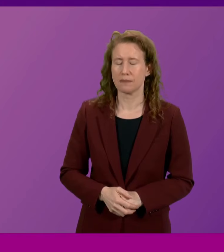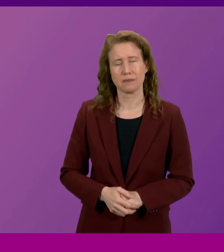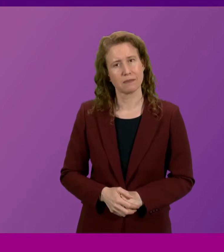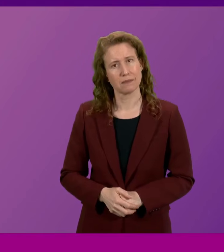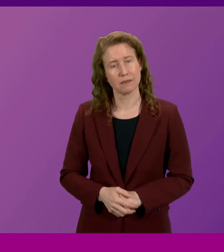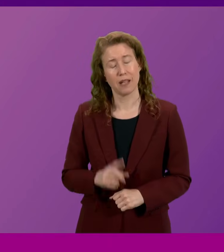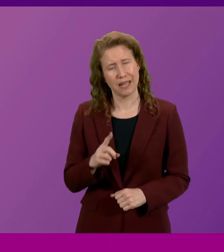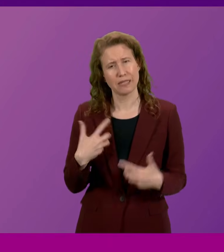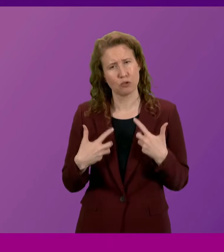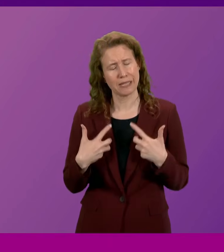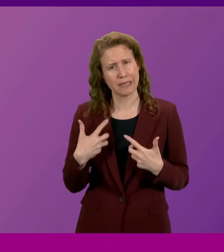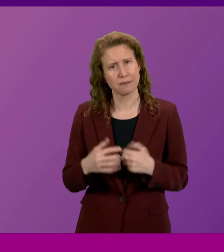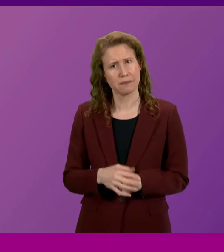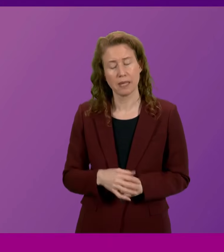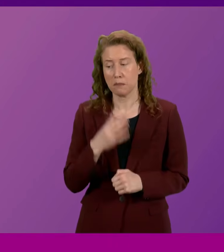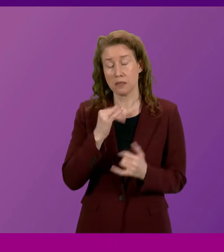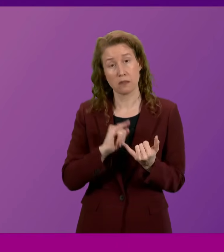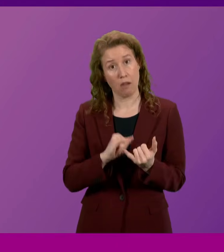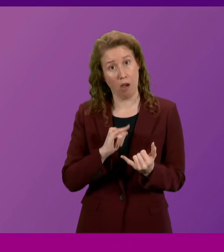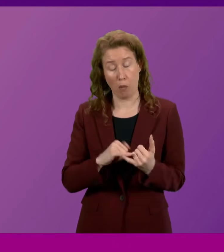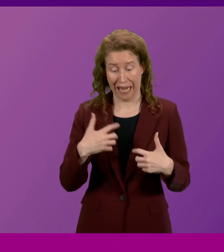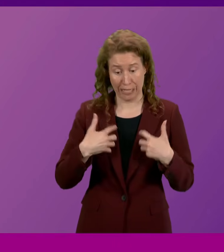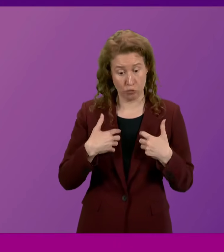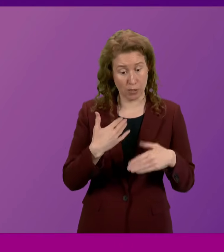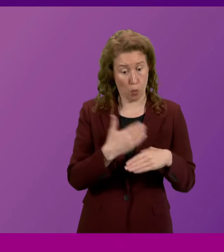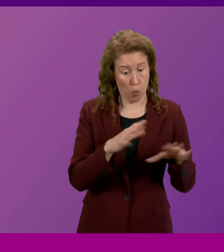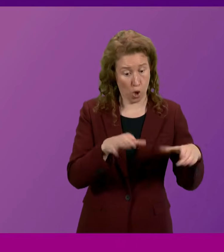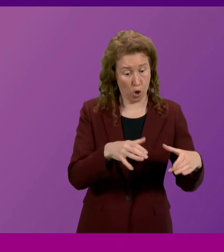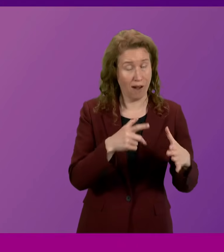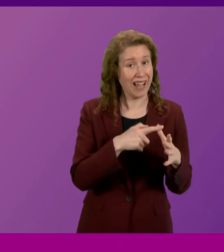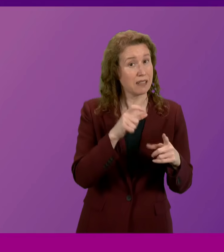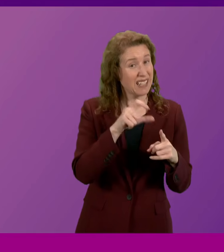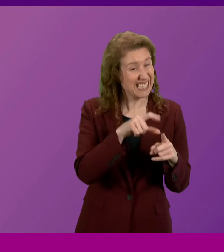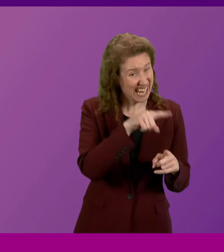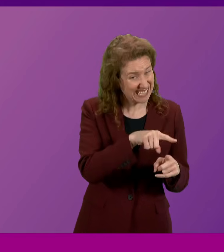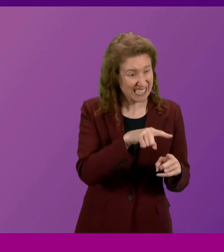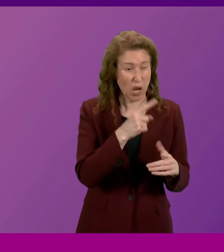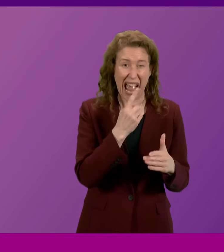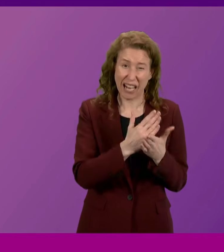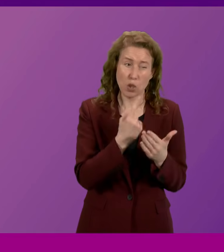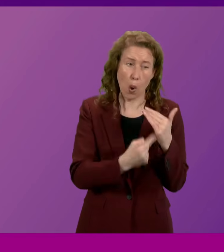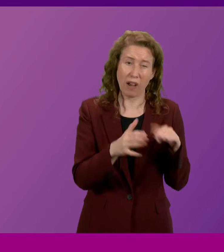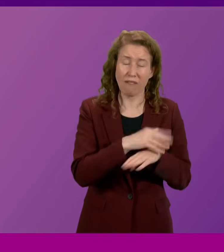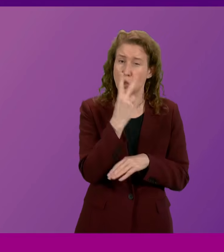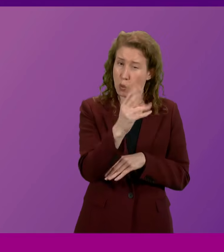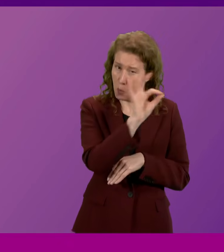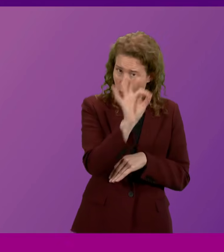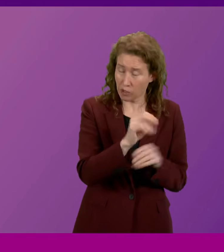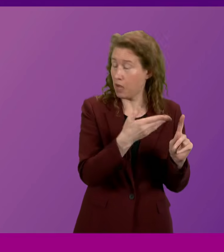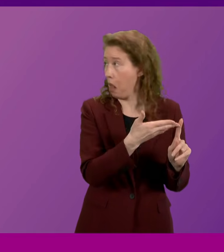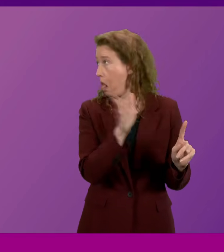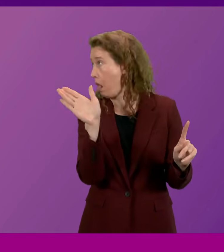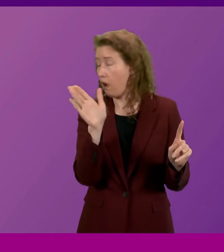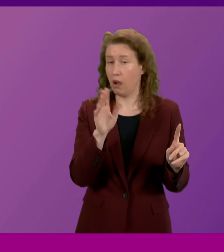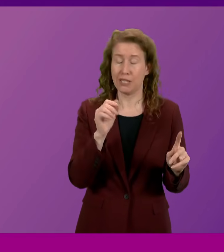Isn't it interesting that Mr Sarwar's interest in the workers of Alexander Dennis lasted 2 questions, and then he gets on